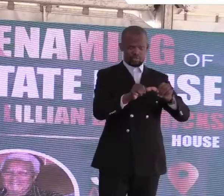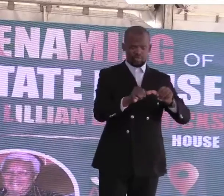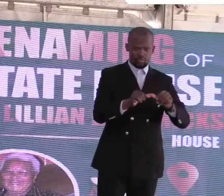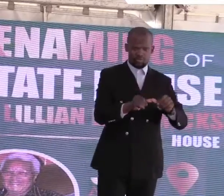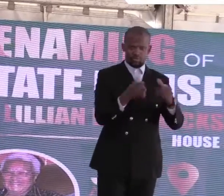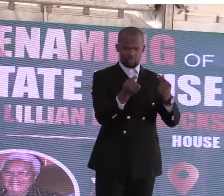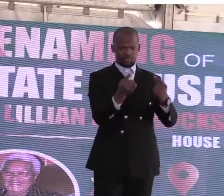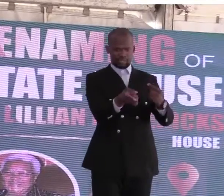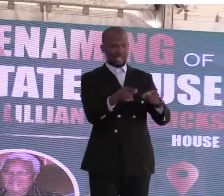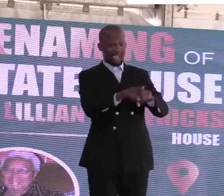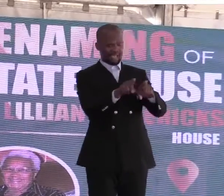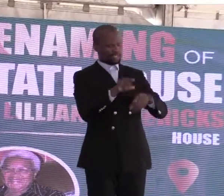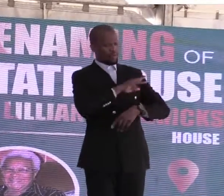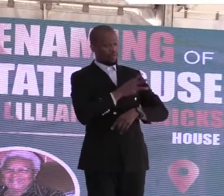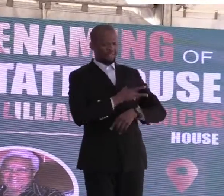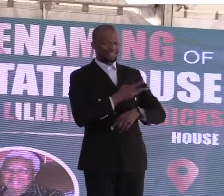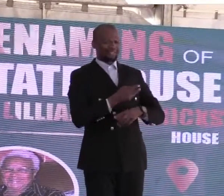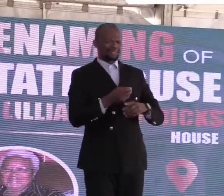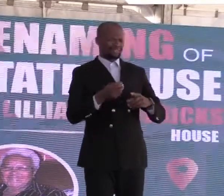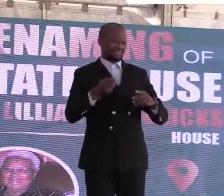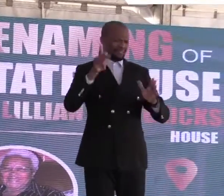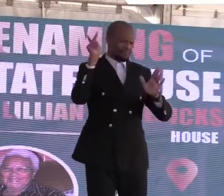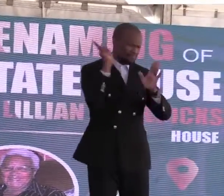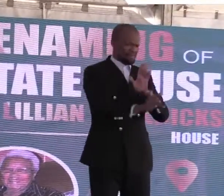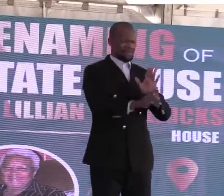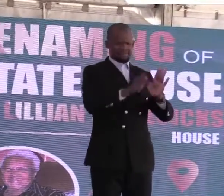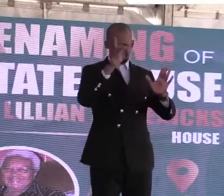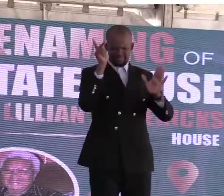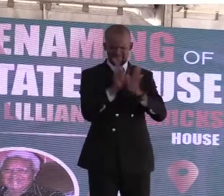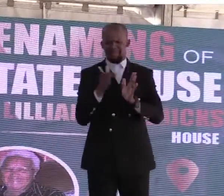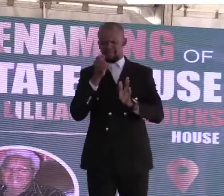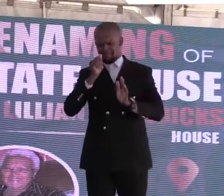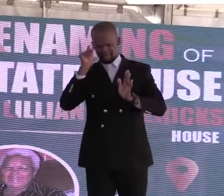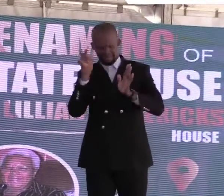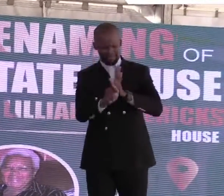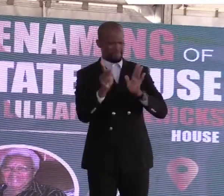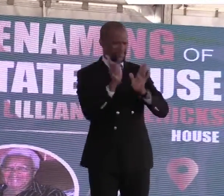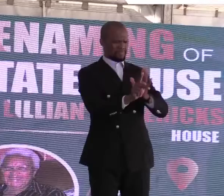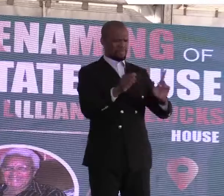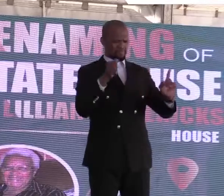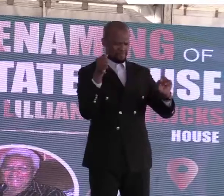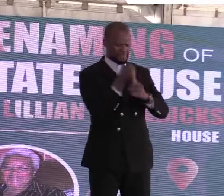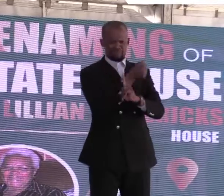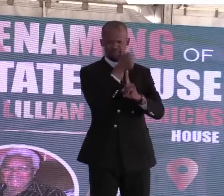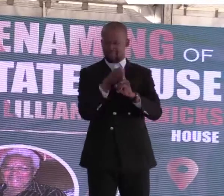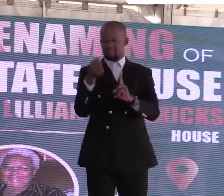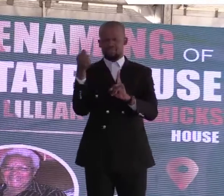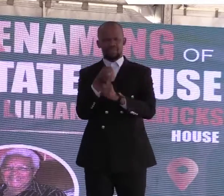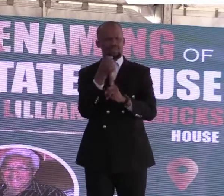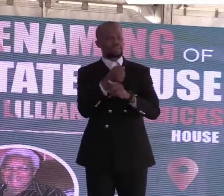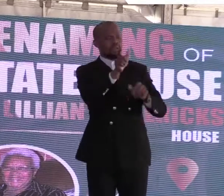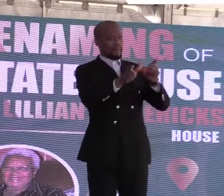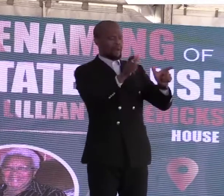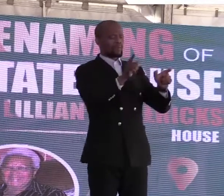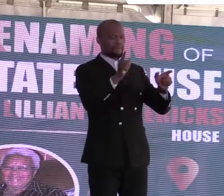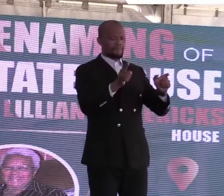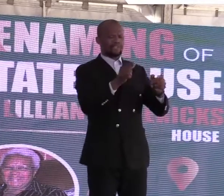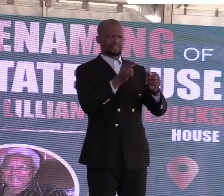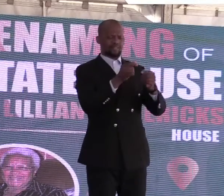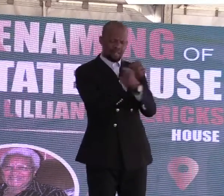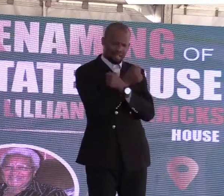being killed, of being murdered, of being abused by the people that are supposed to love